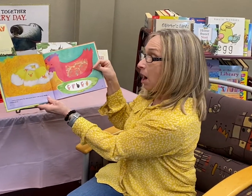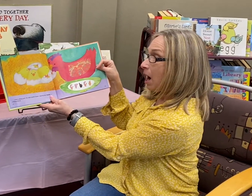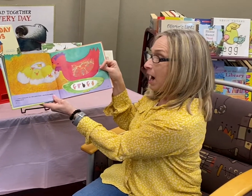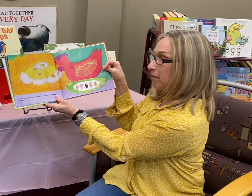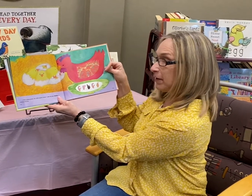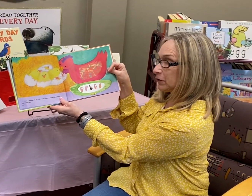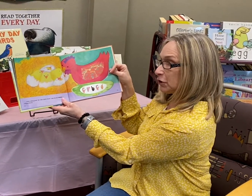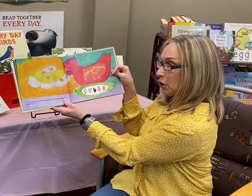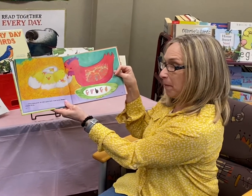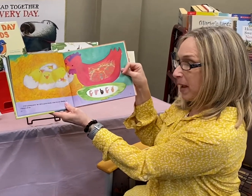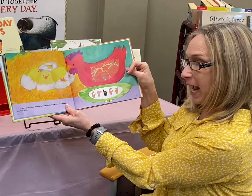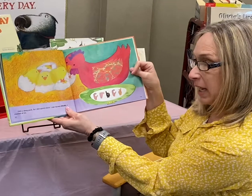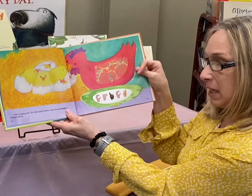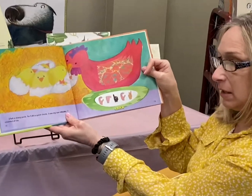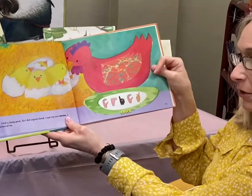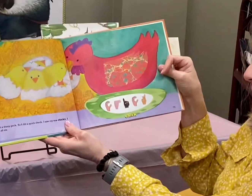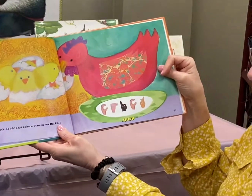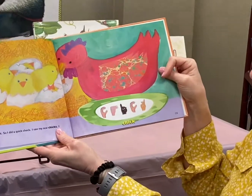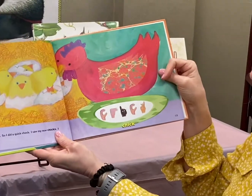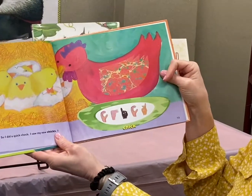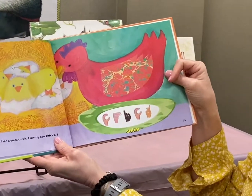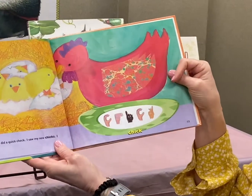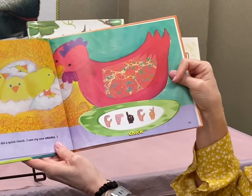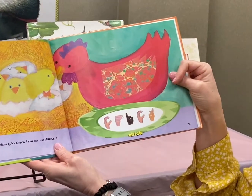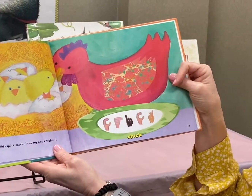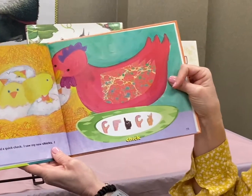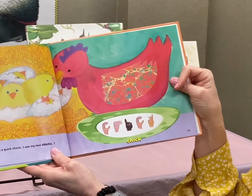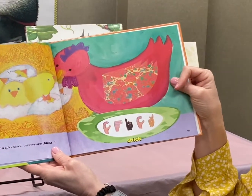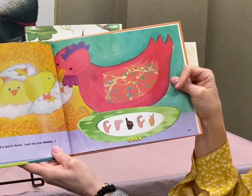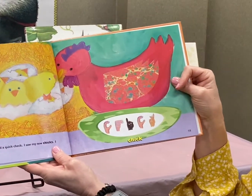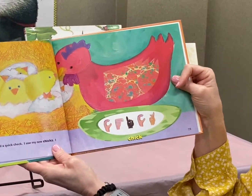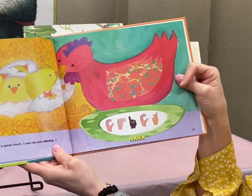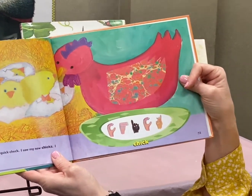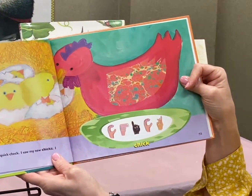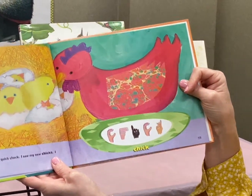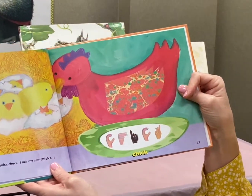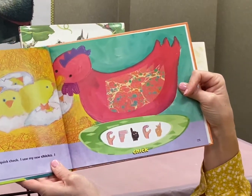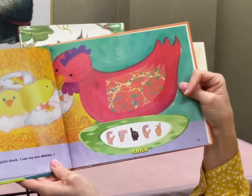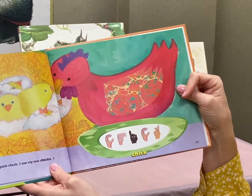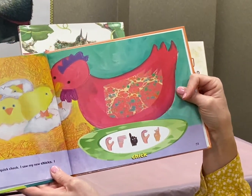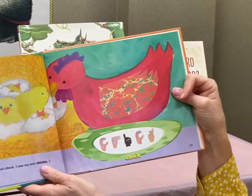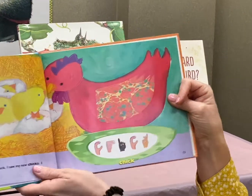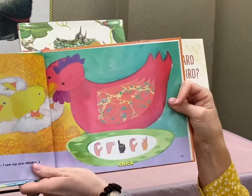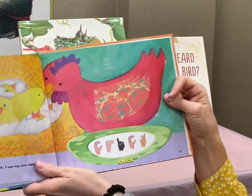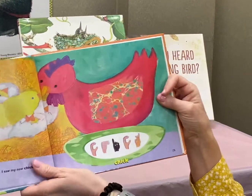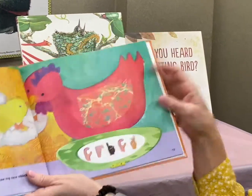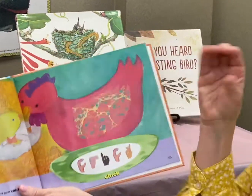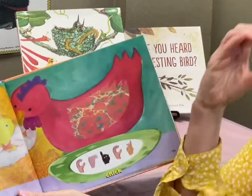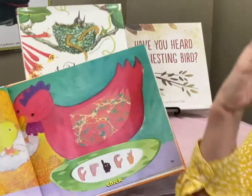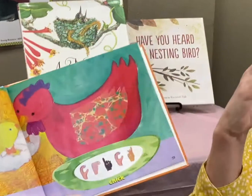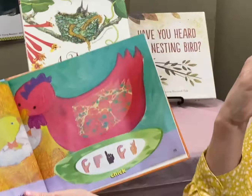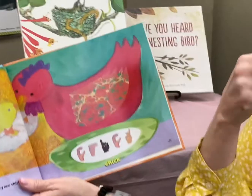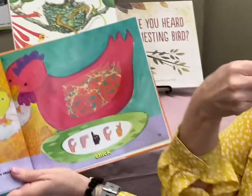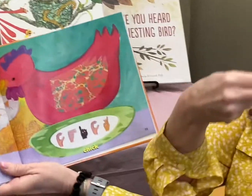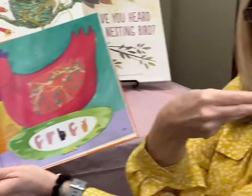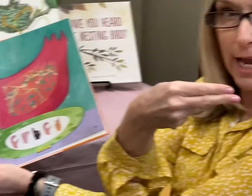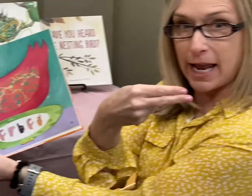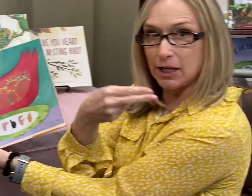I felt a sharp peck, so I did a quick check. I saw my new chicks. Chicks, C-H-I-C-K.